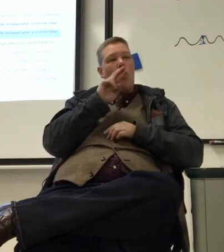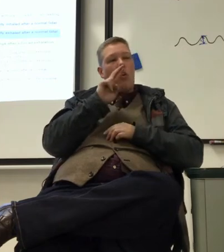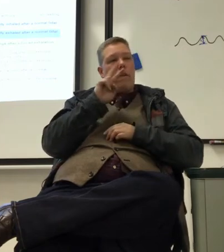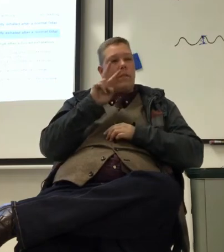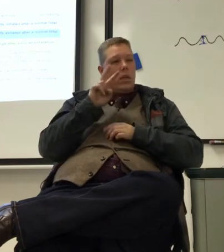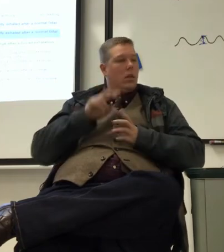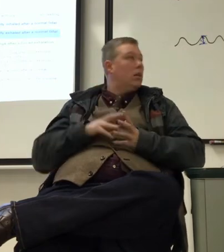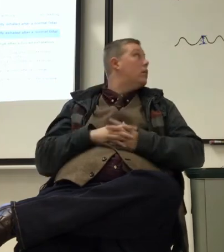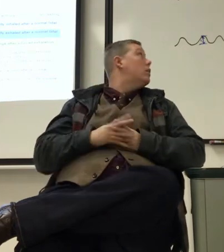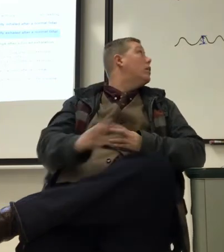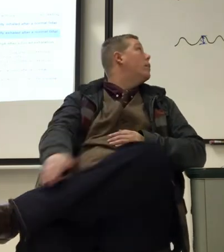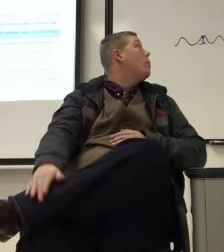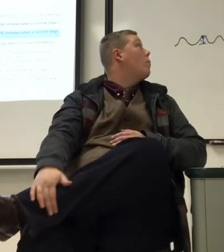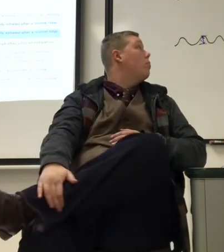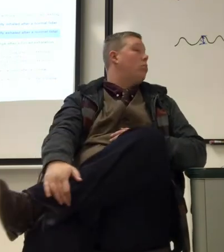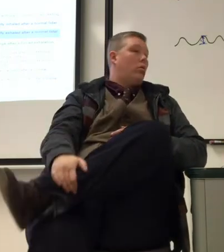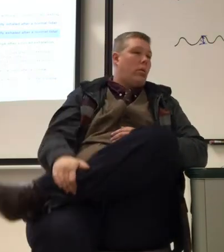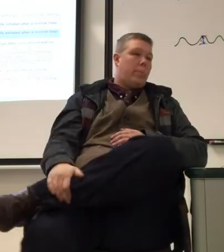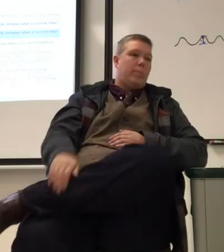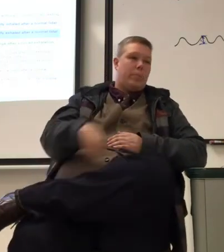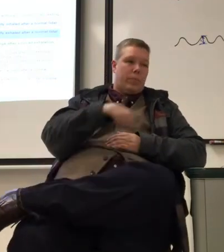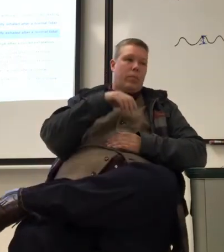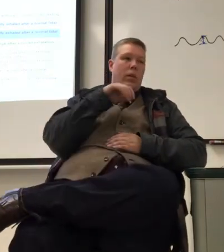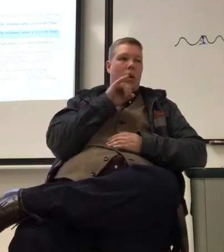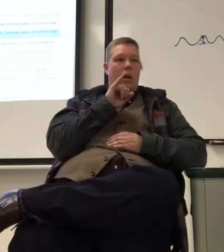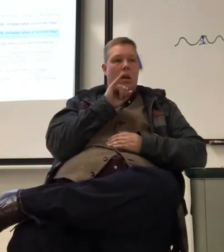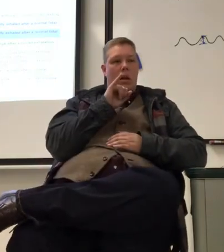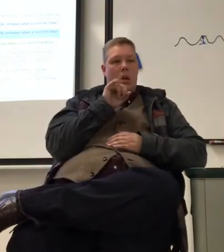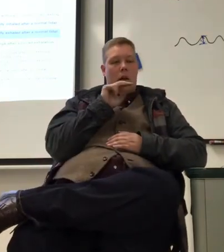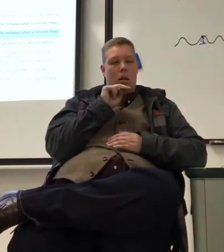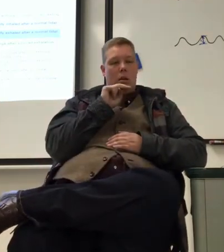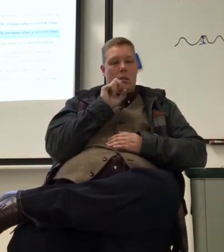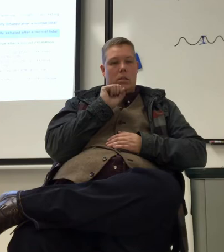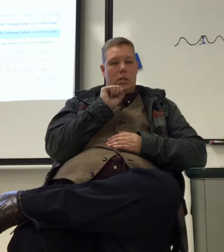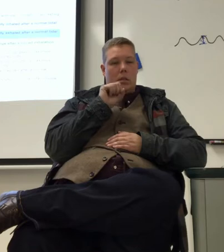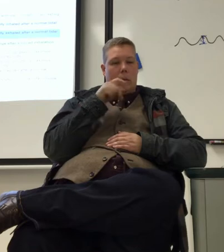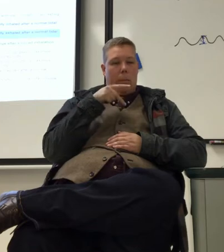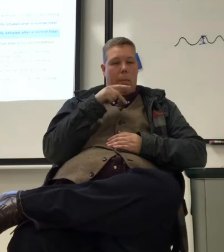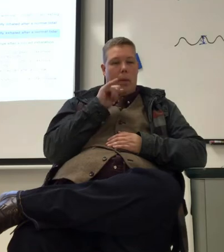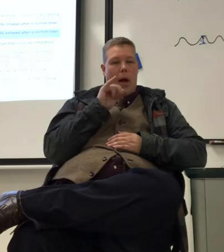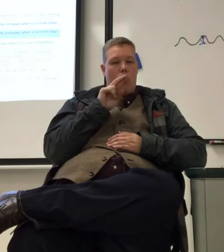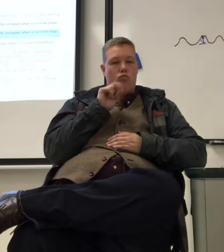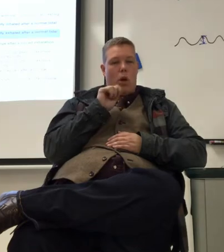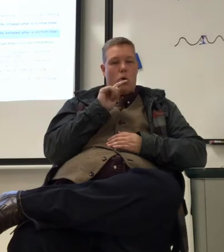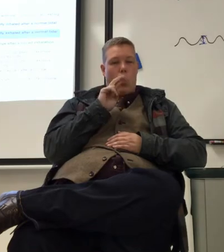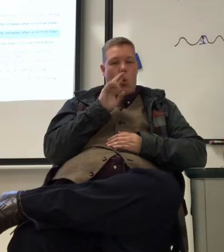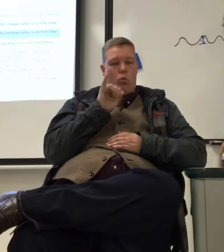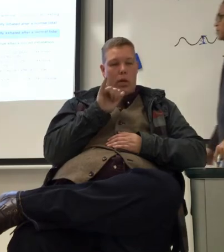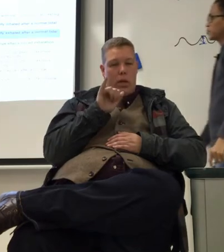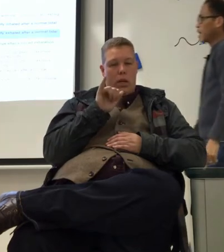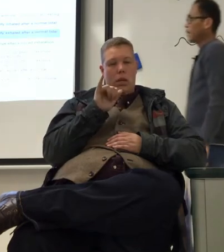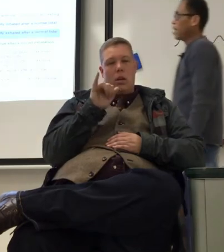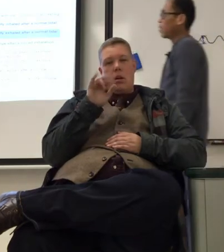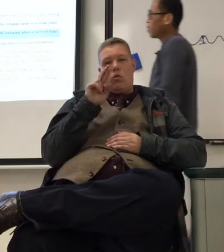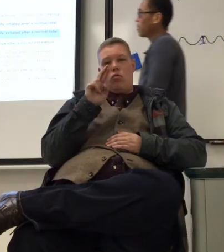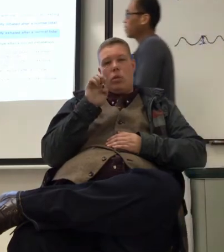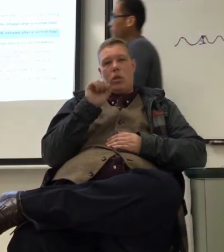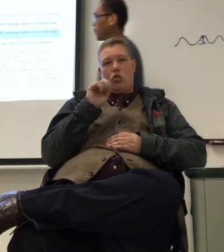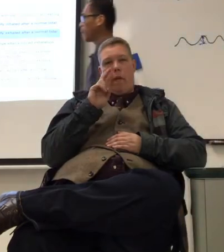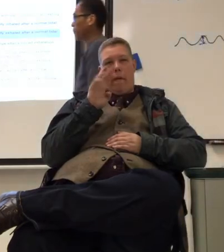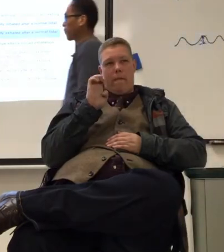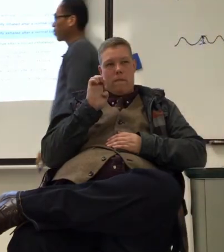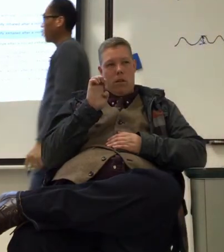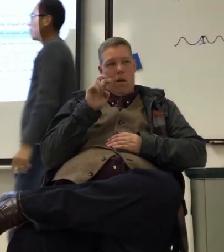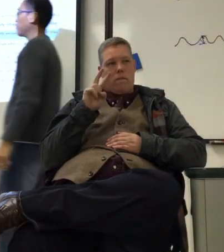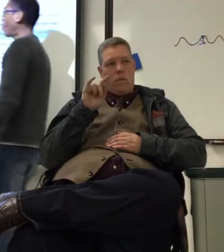The IRV is your inspiratory reserve volume. A normal breath is about 500 ml